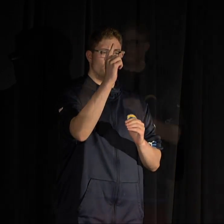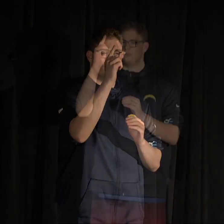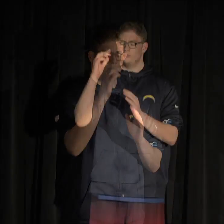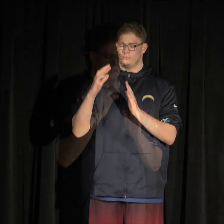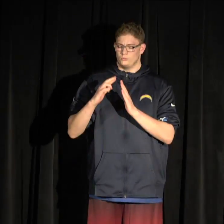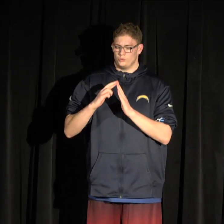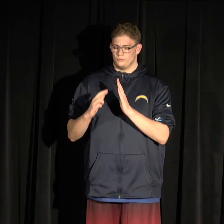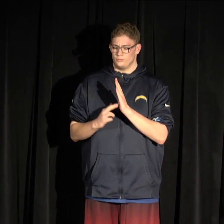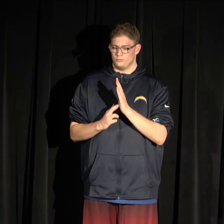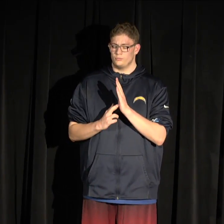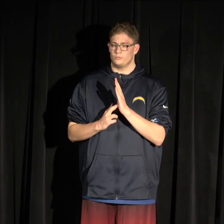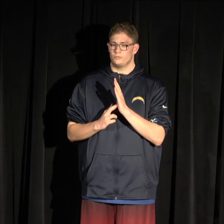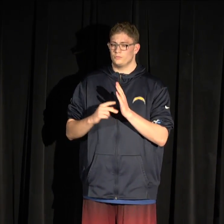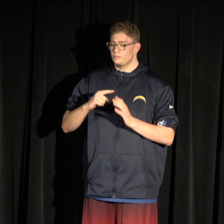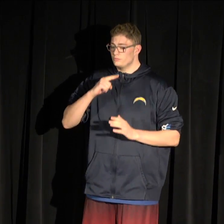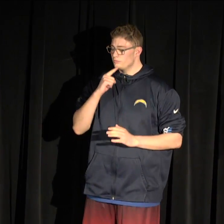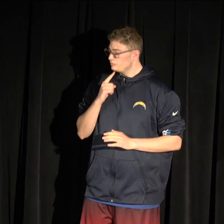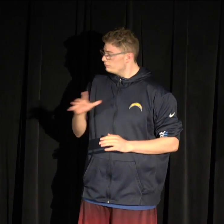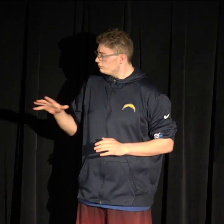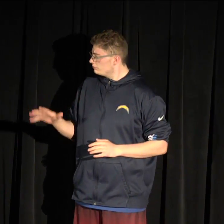There's a sign. Number one rule.